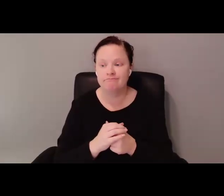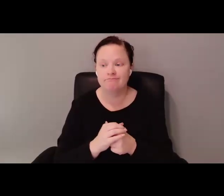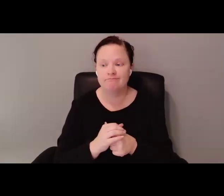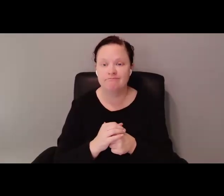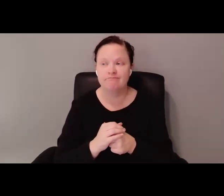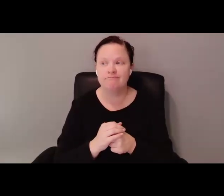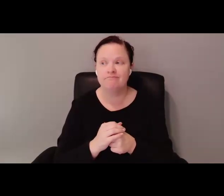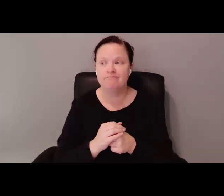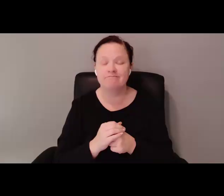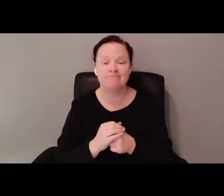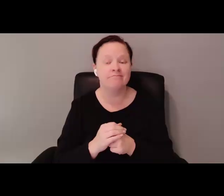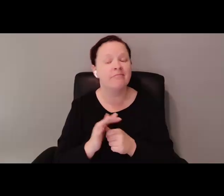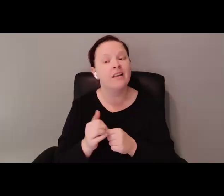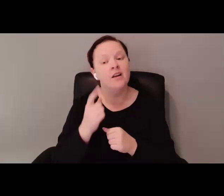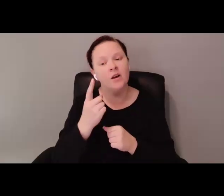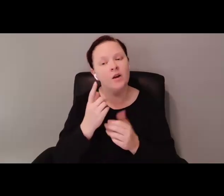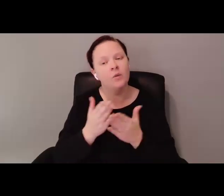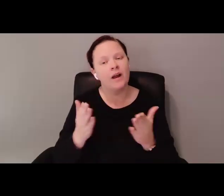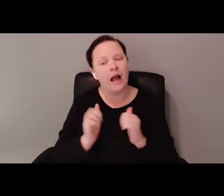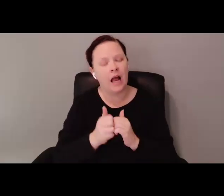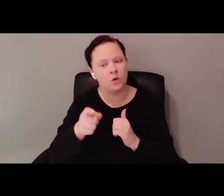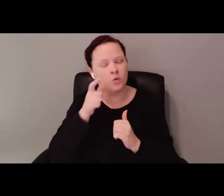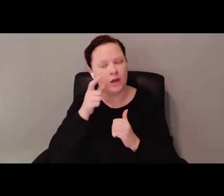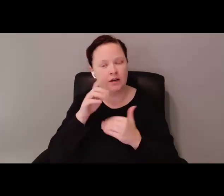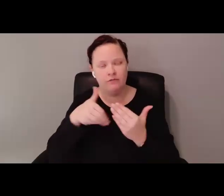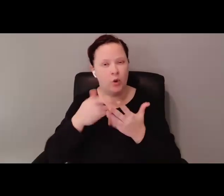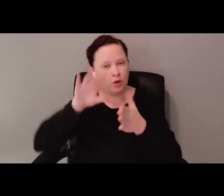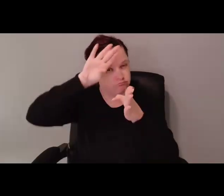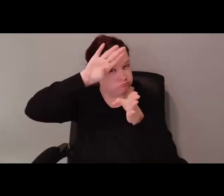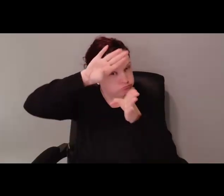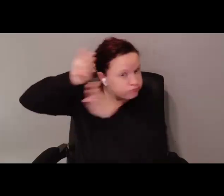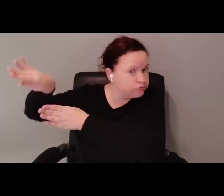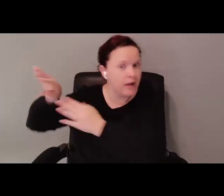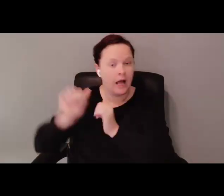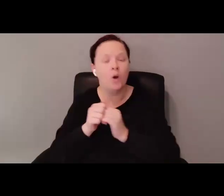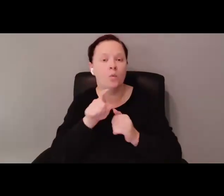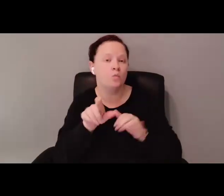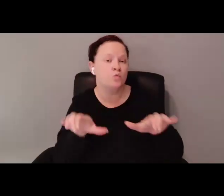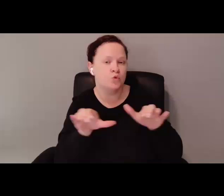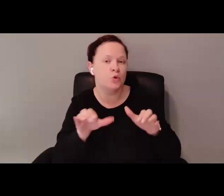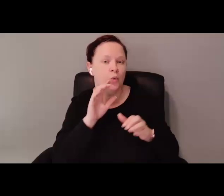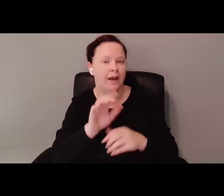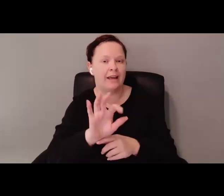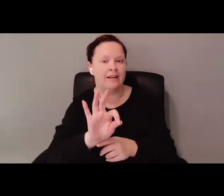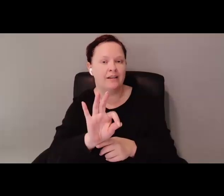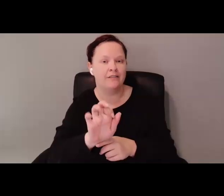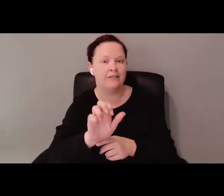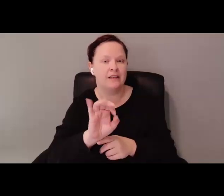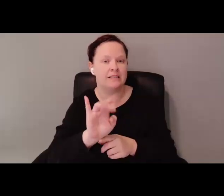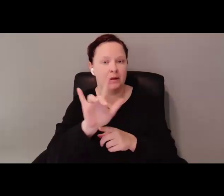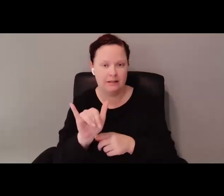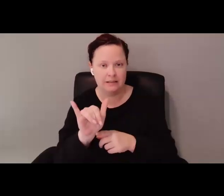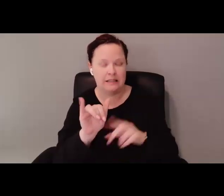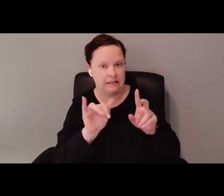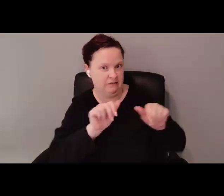one way to ameliorate that is to do a feasibility assessment on your business, even if you do it yourself.